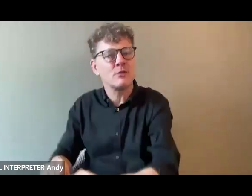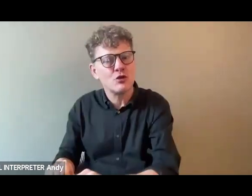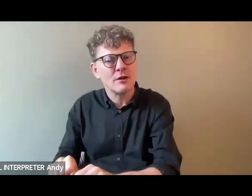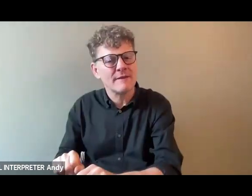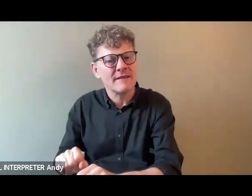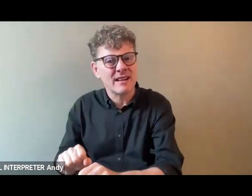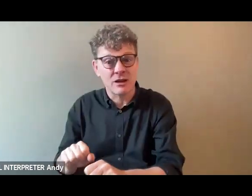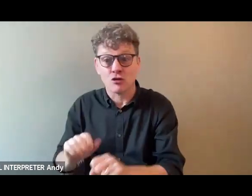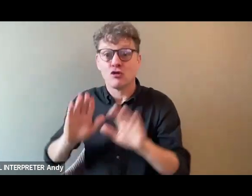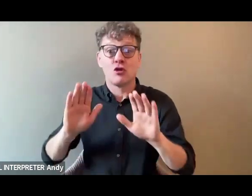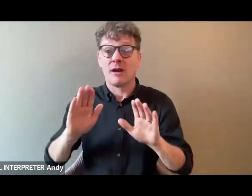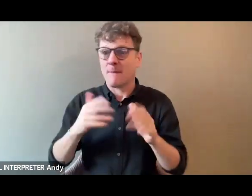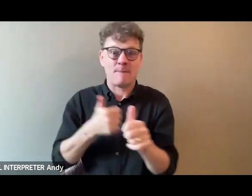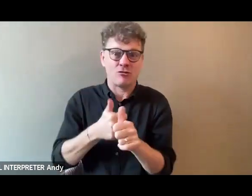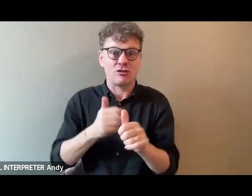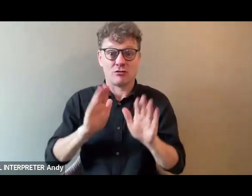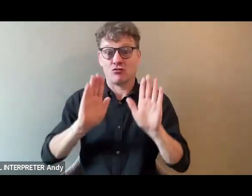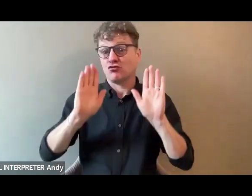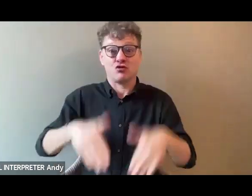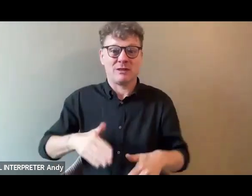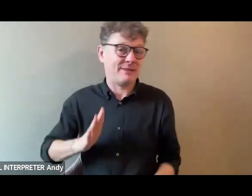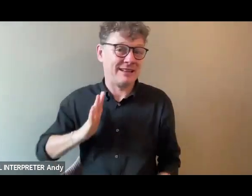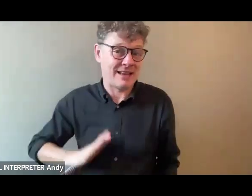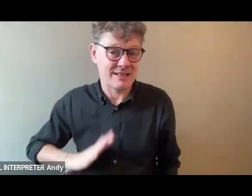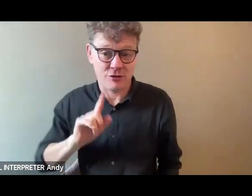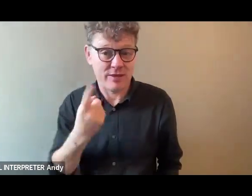even necessary in the first place?